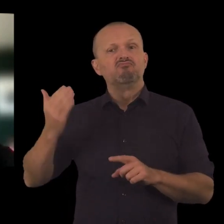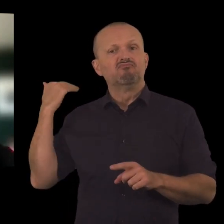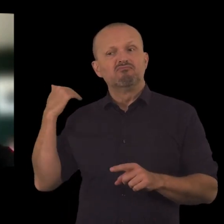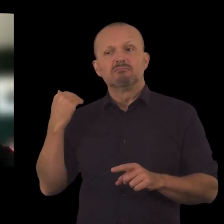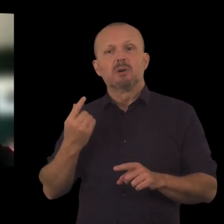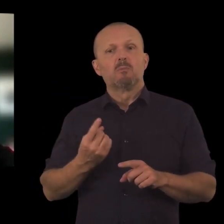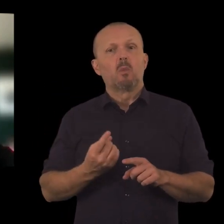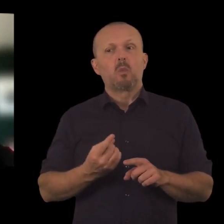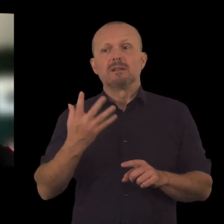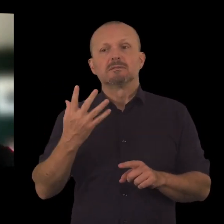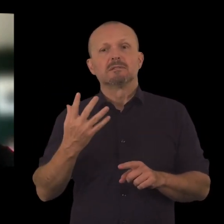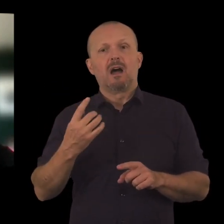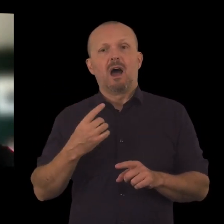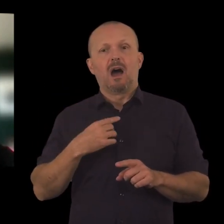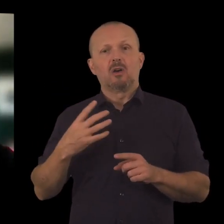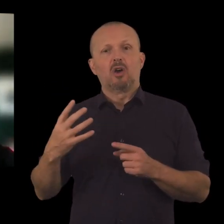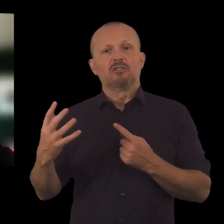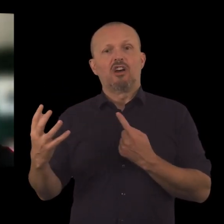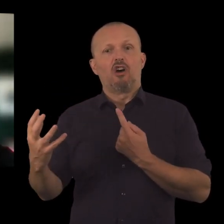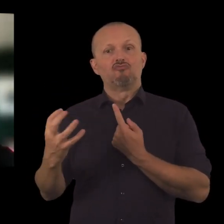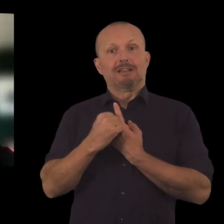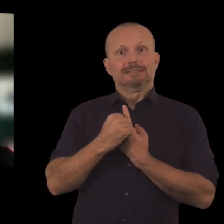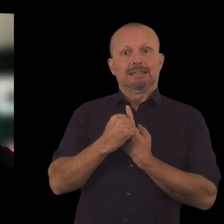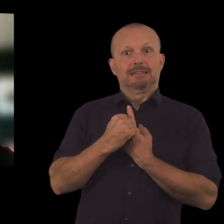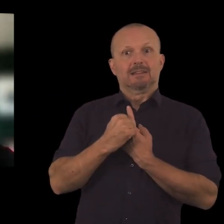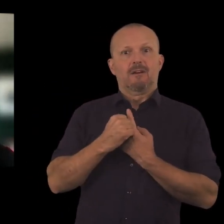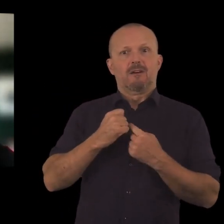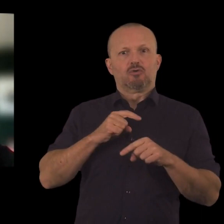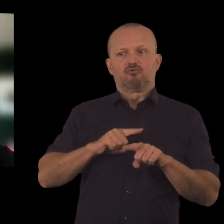have 1 brother, and I once got